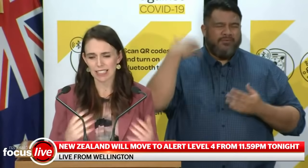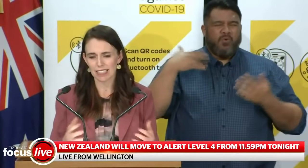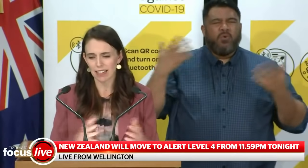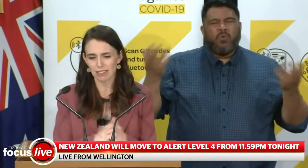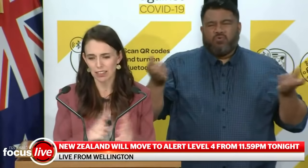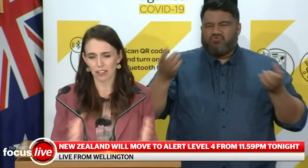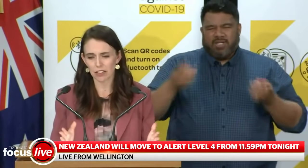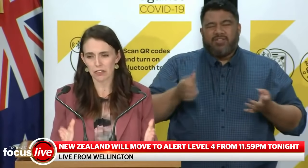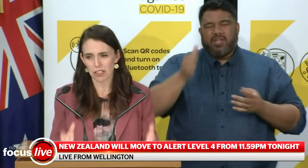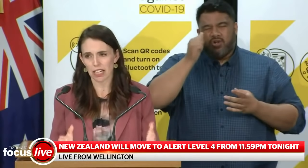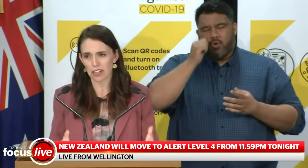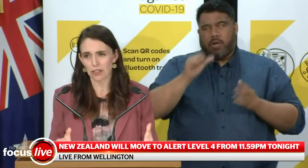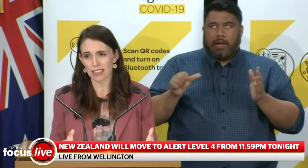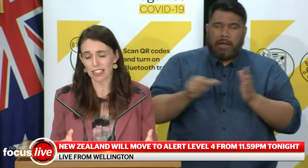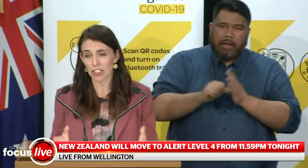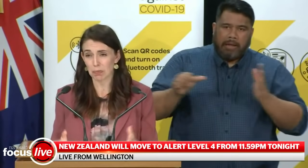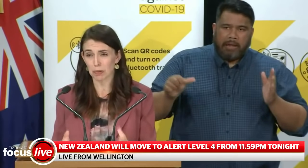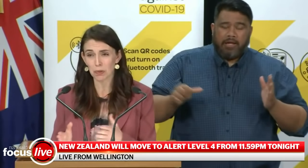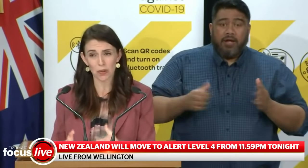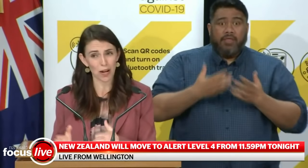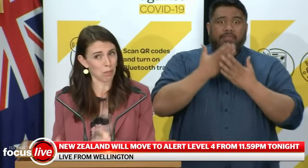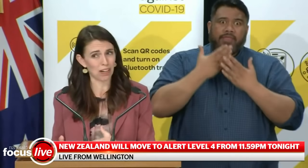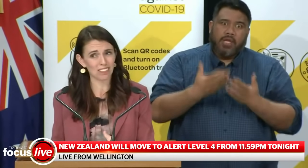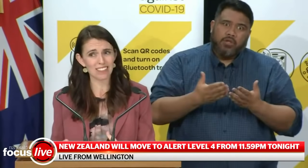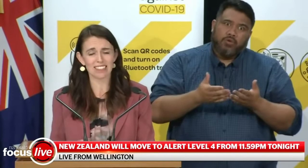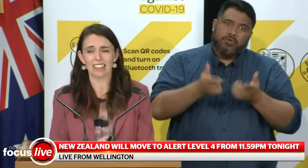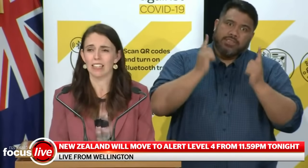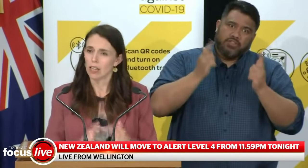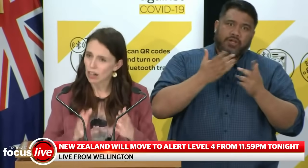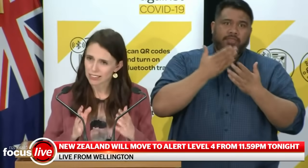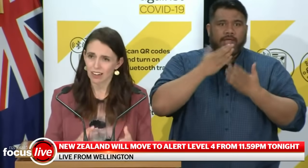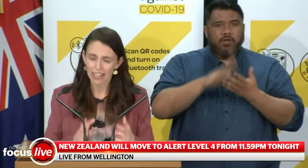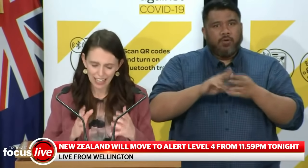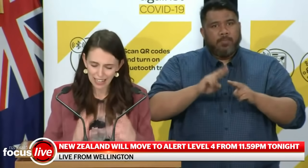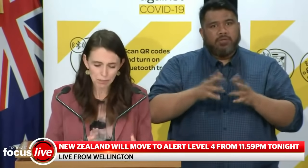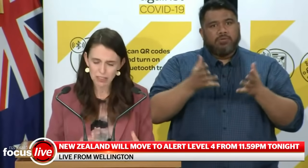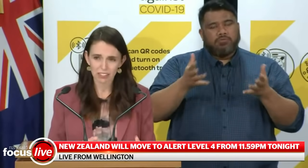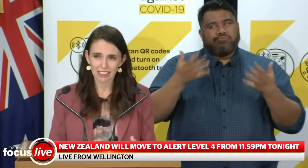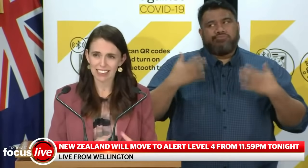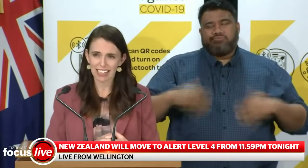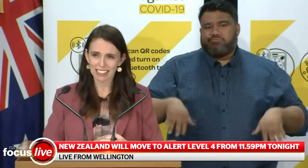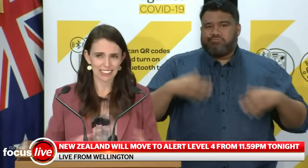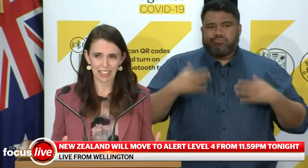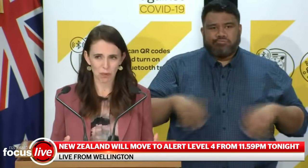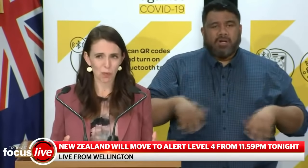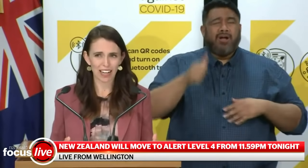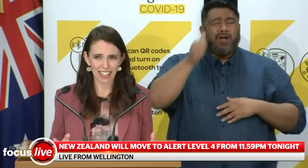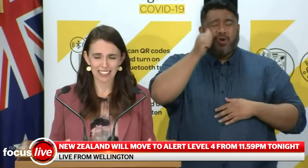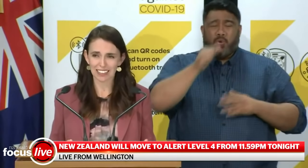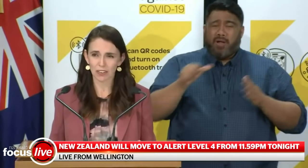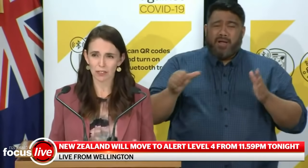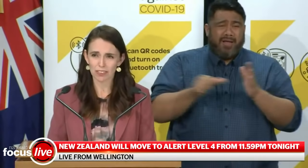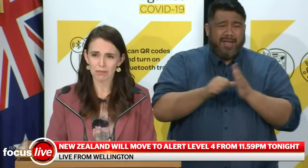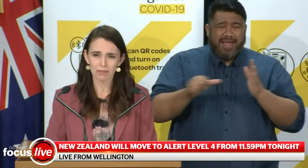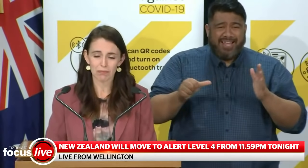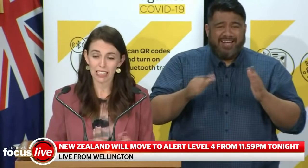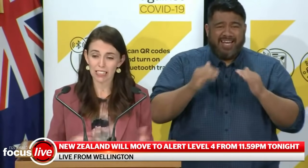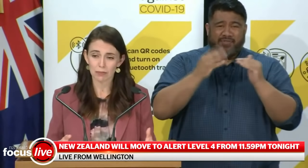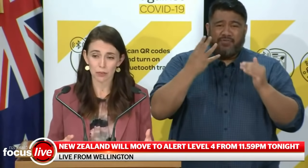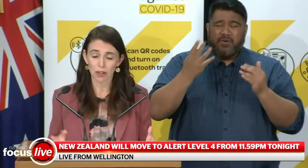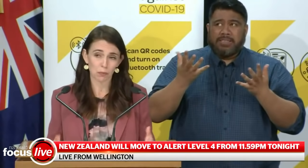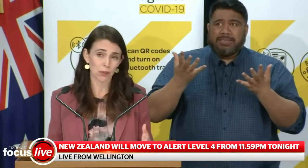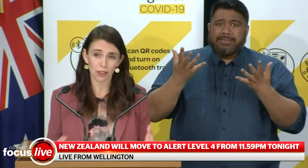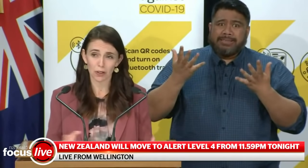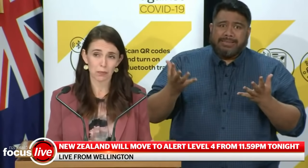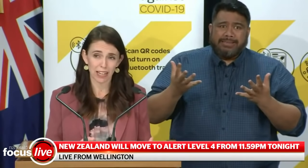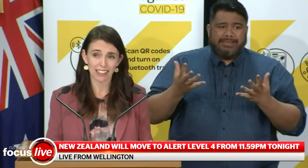and I say, a huge thank you to our teachers, but also our parents. I absolutely understand what we are asking of them. Many of